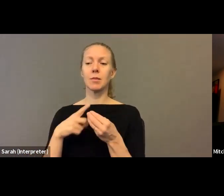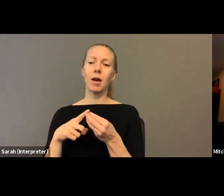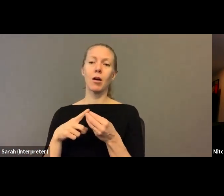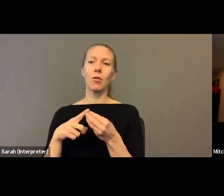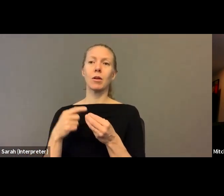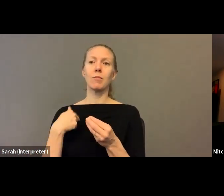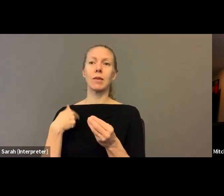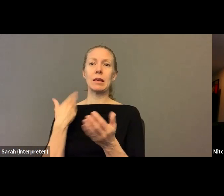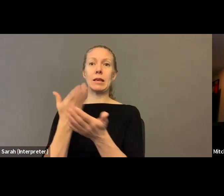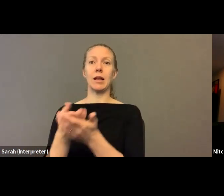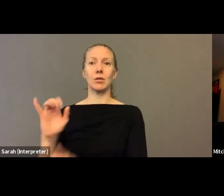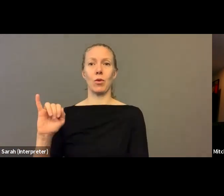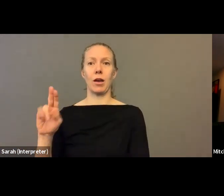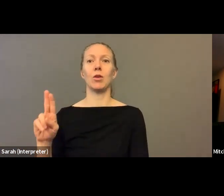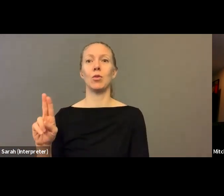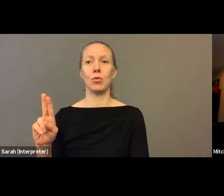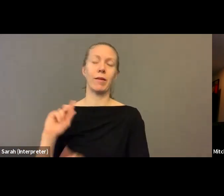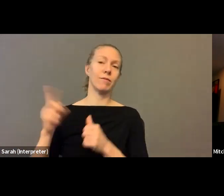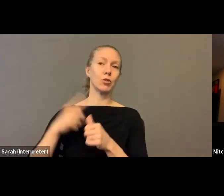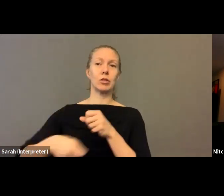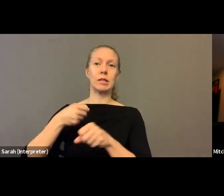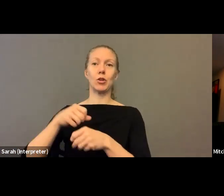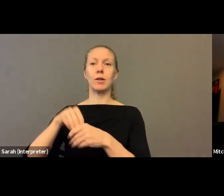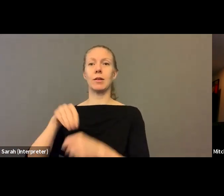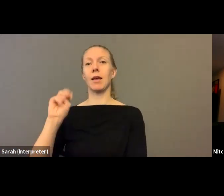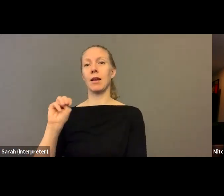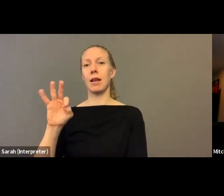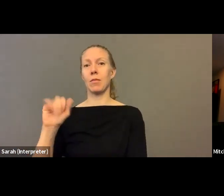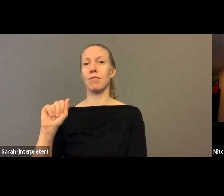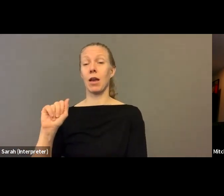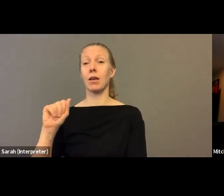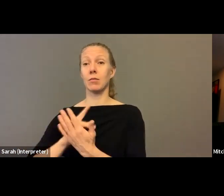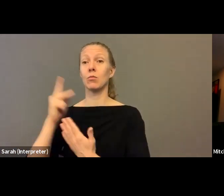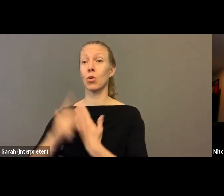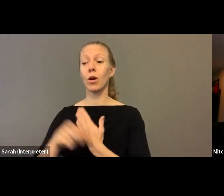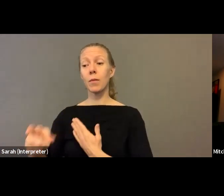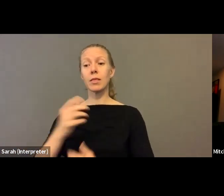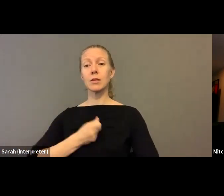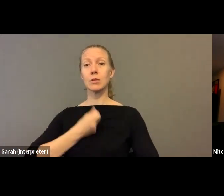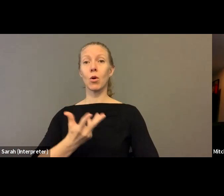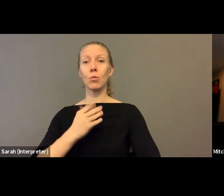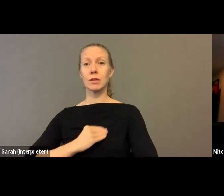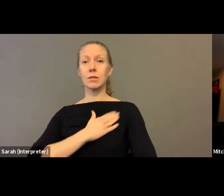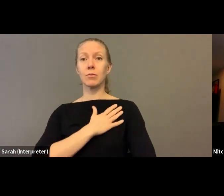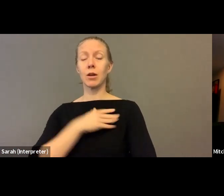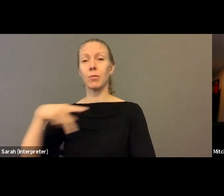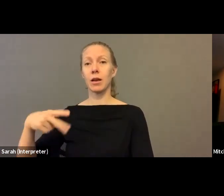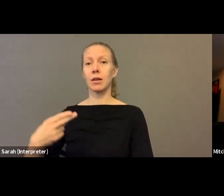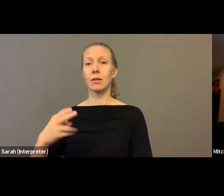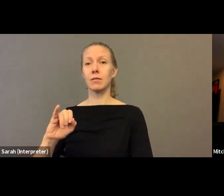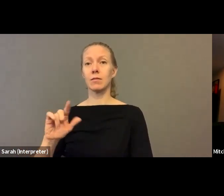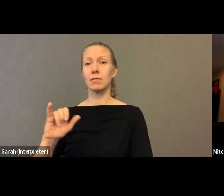like my first year in the MFA program. I should note that this poem was actually inspired by Philip B. Williams' Spinning Noose Clears Its